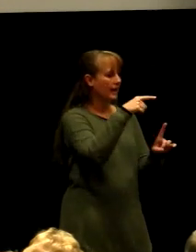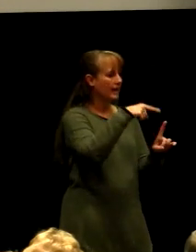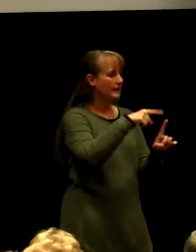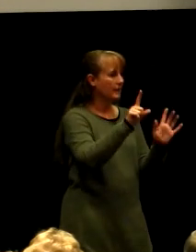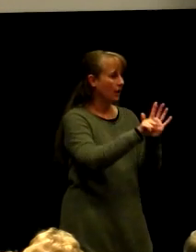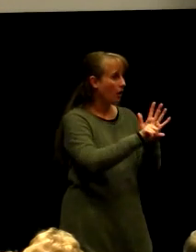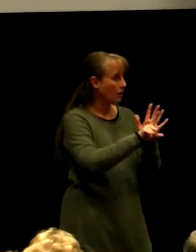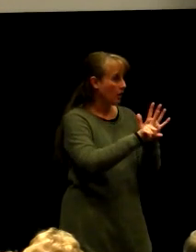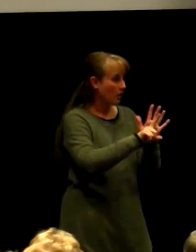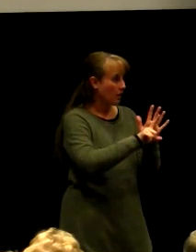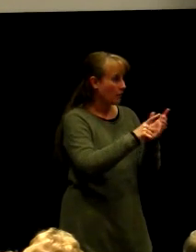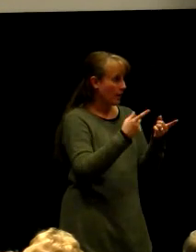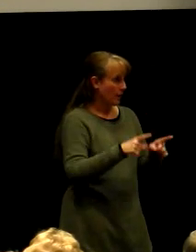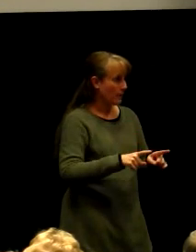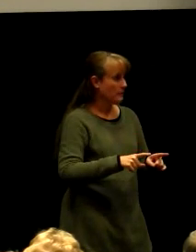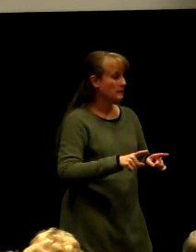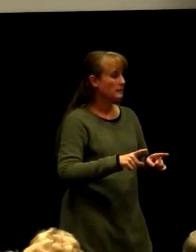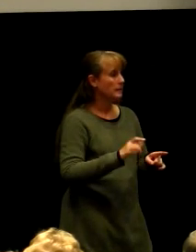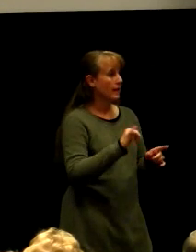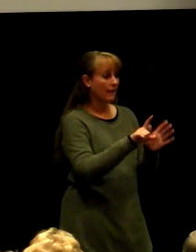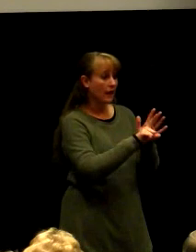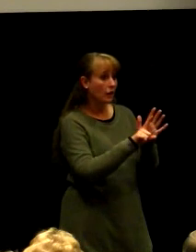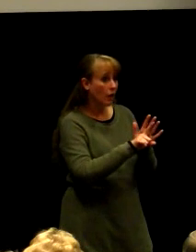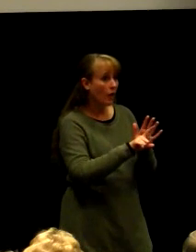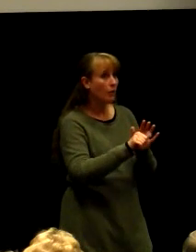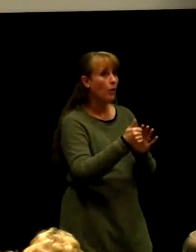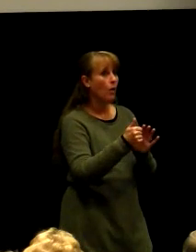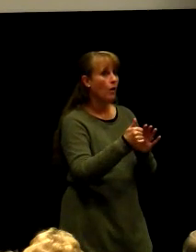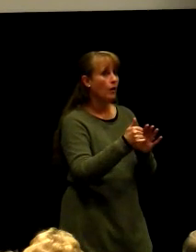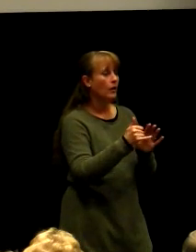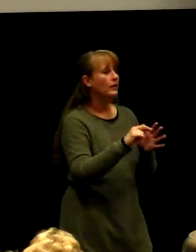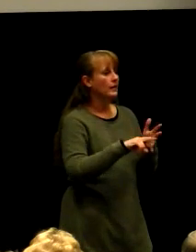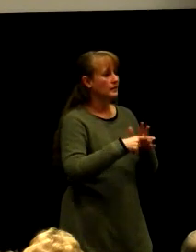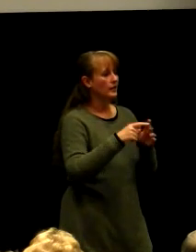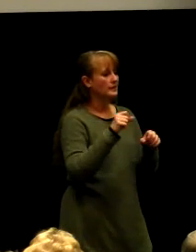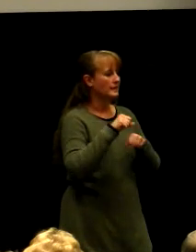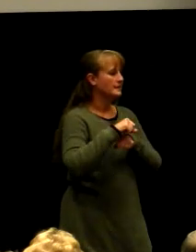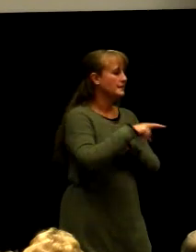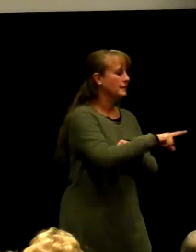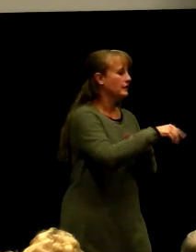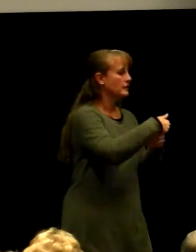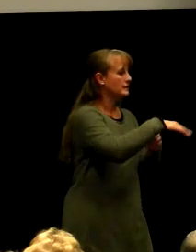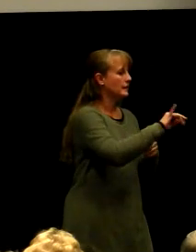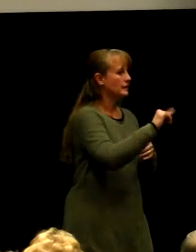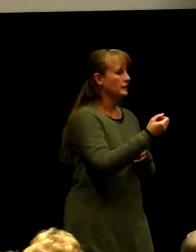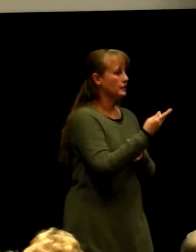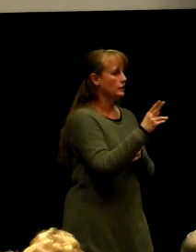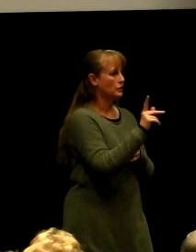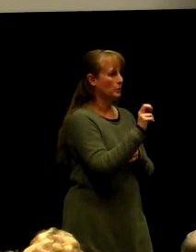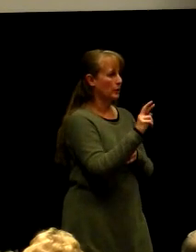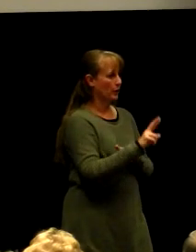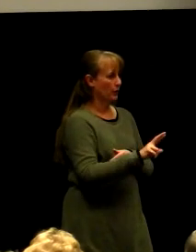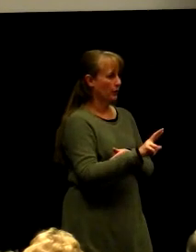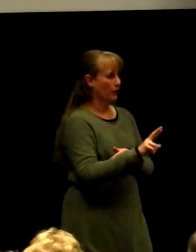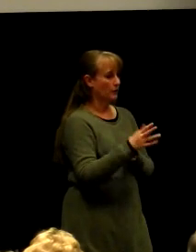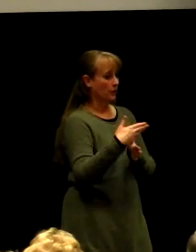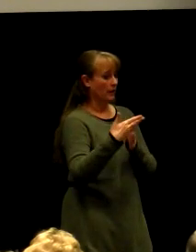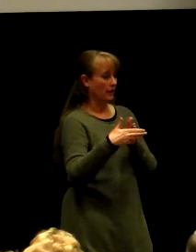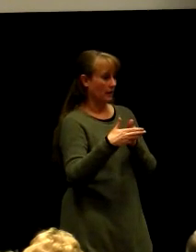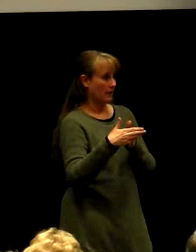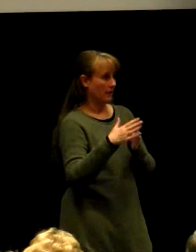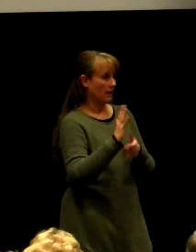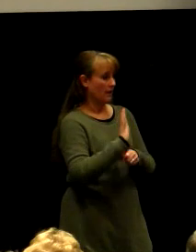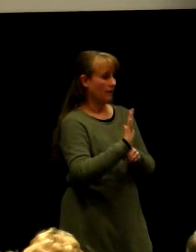off an alarm. And that alarm sets off a signal that goes to Jupiter. And so the latter part of the film